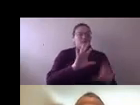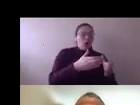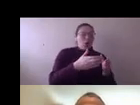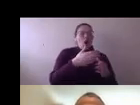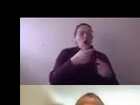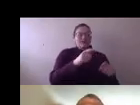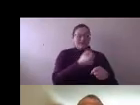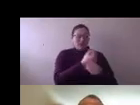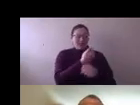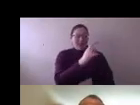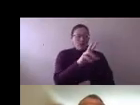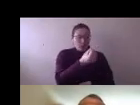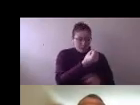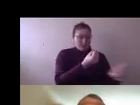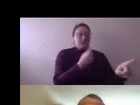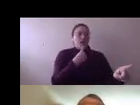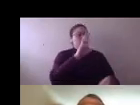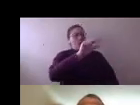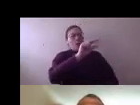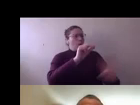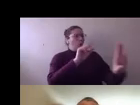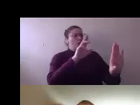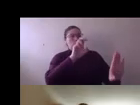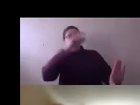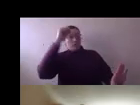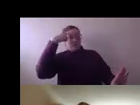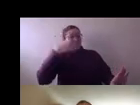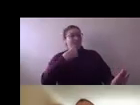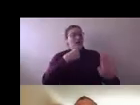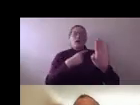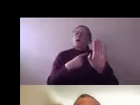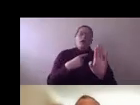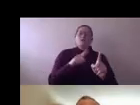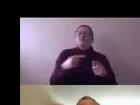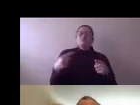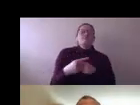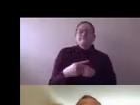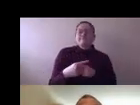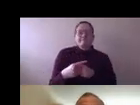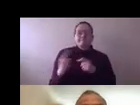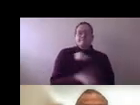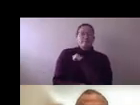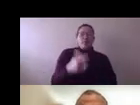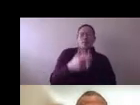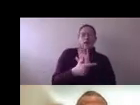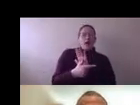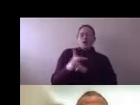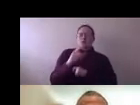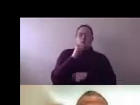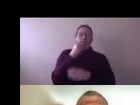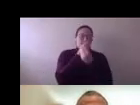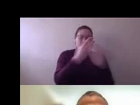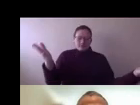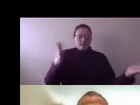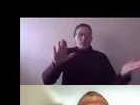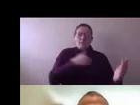He denied, but the US government said that he violated the US immigration laws by not disclosing his membership in the